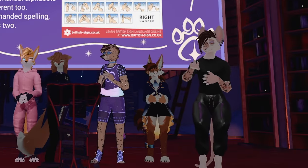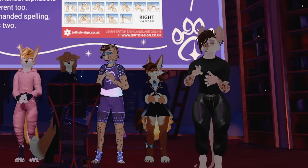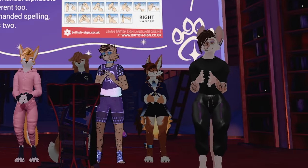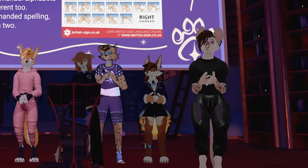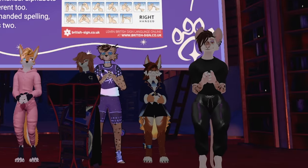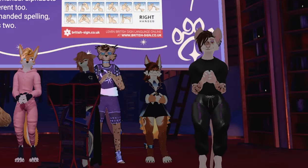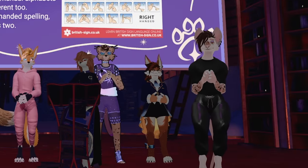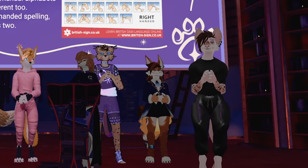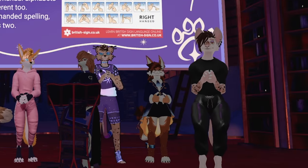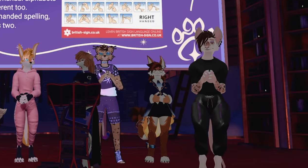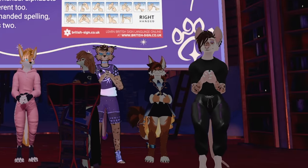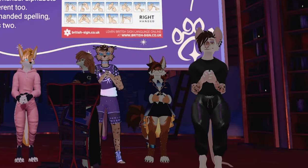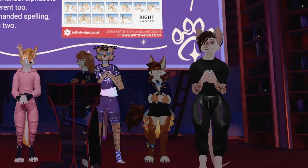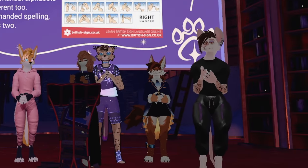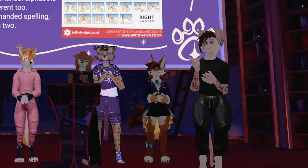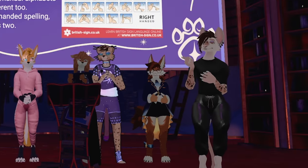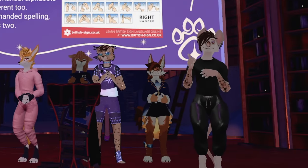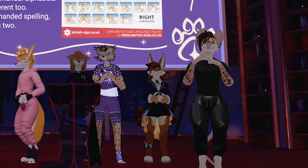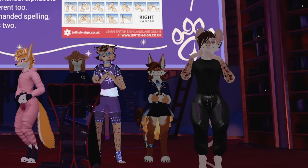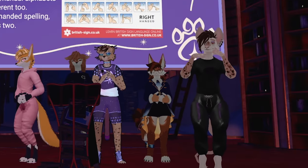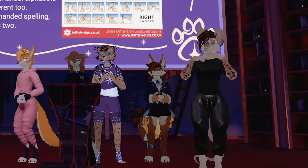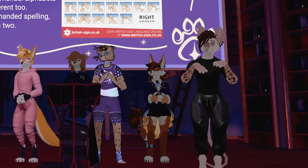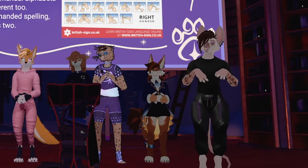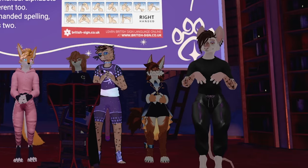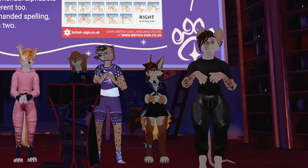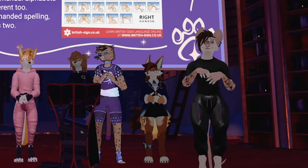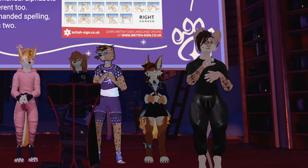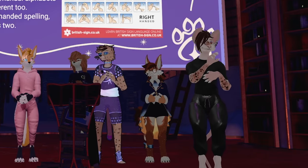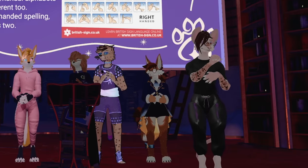So Zaz is going to talk a little bit about comparing ASL to BSL.